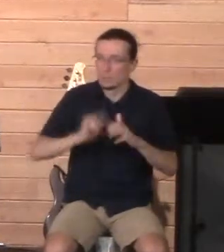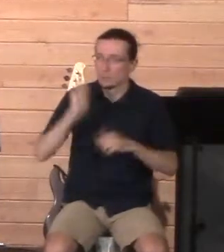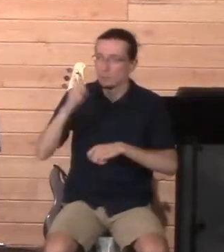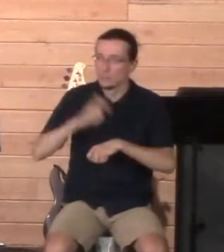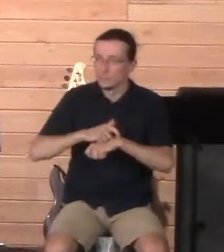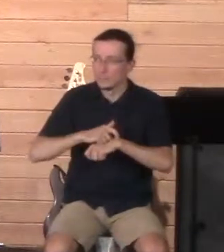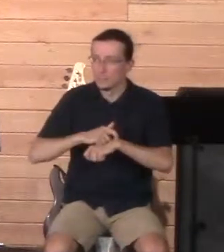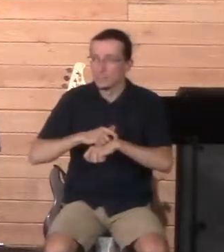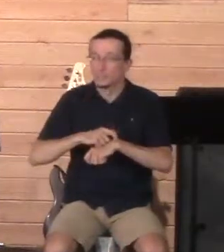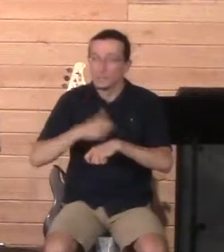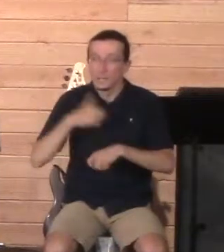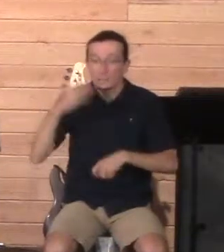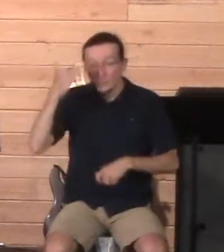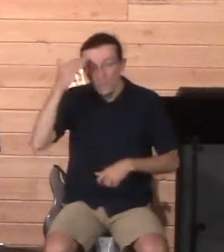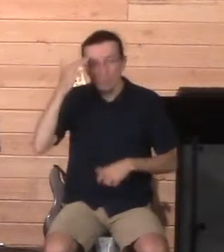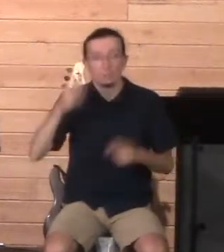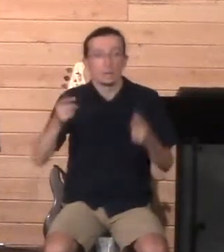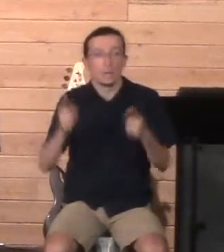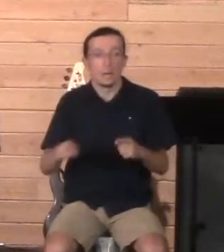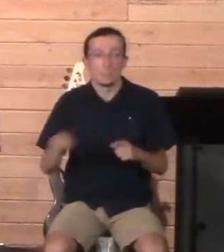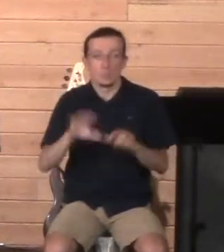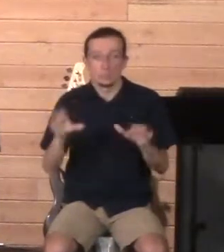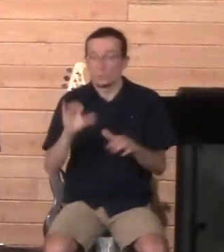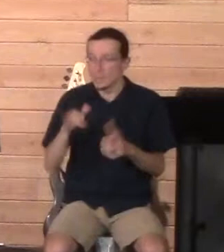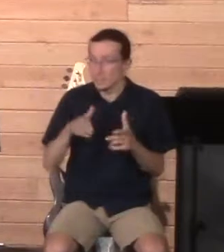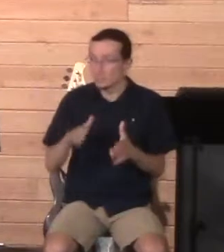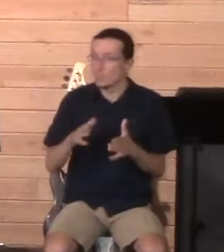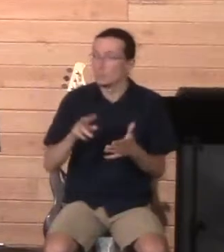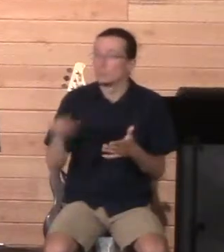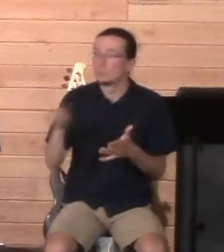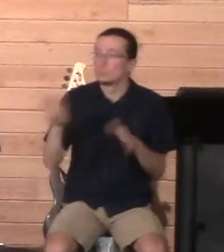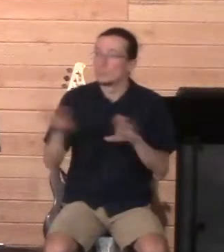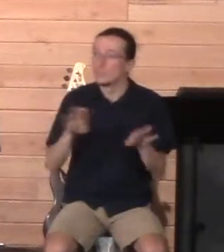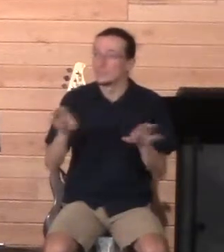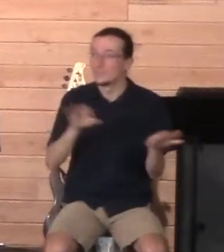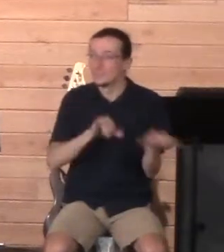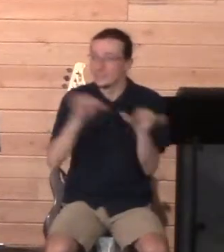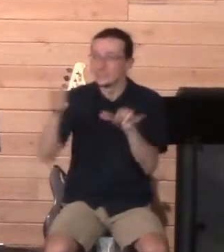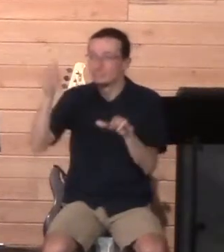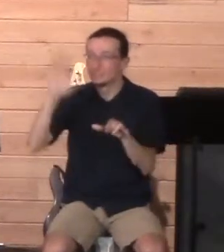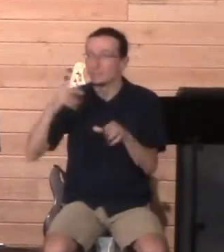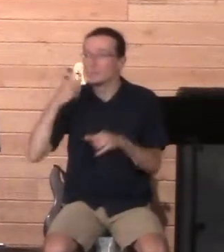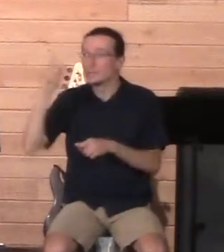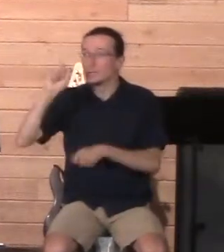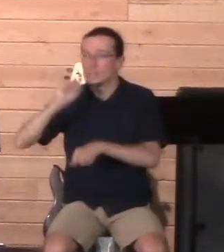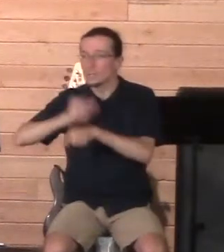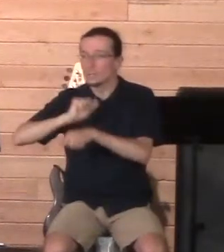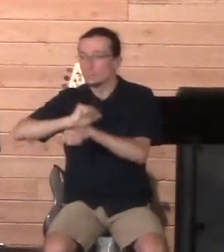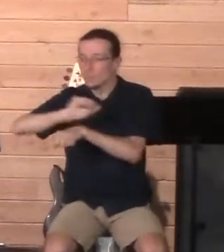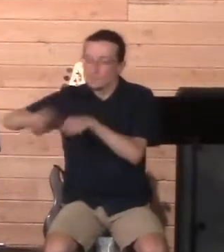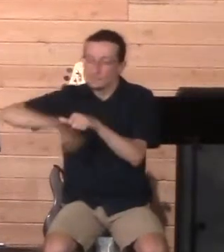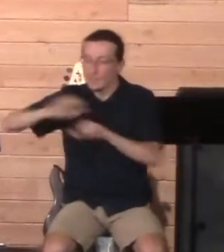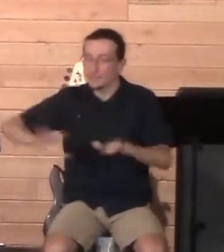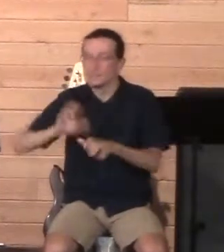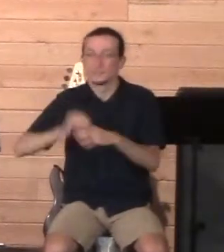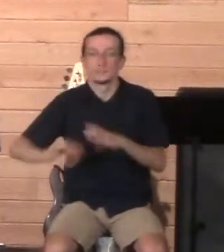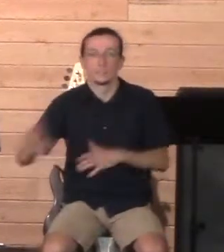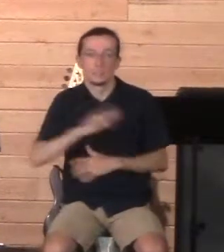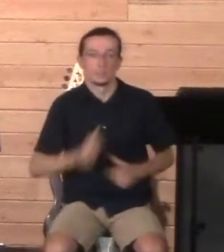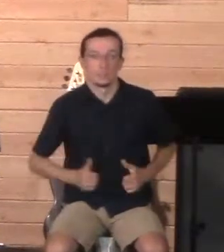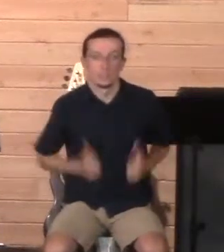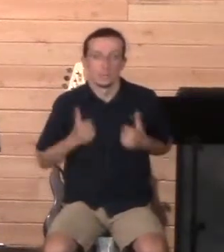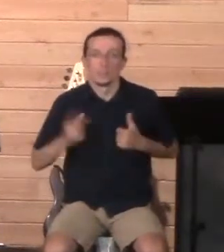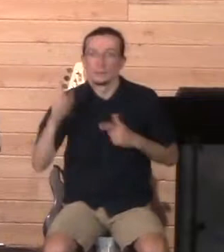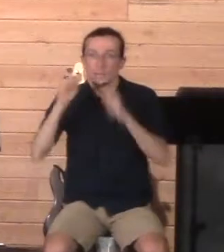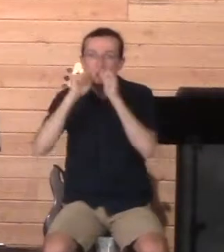do. And when you do it like that, then you're acting like God, because God works behind the scenes in your life,